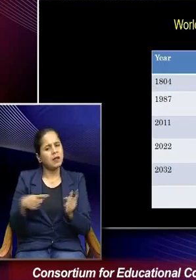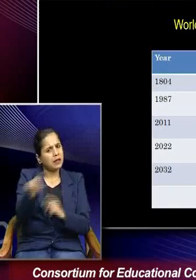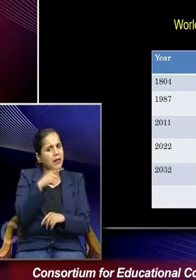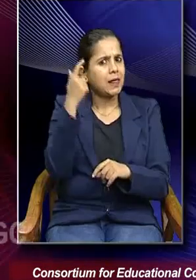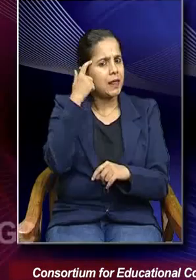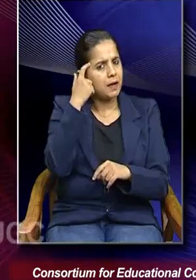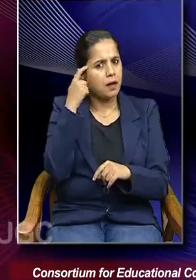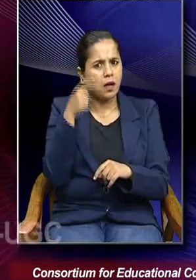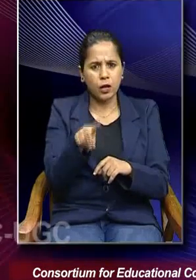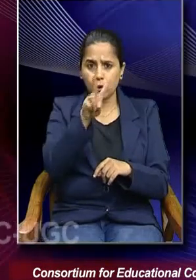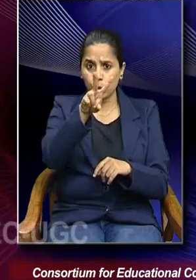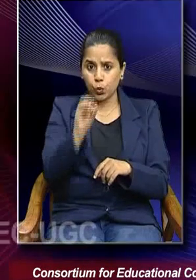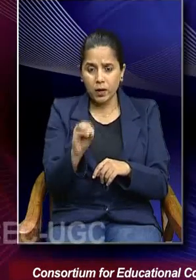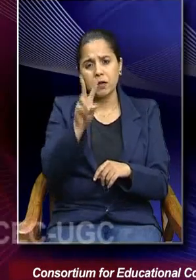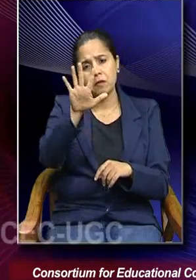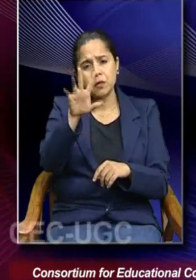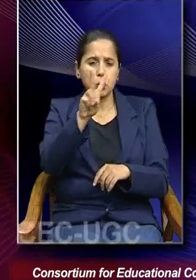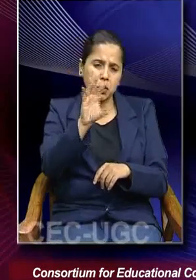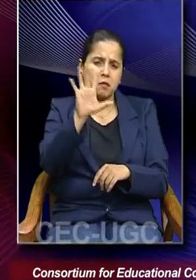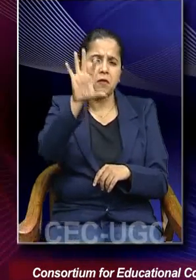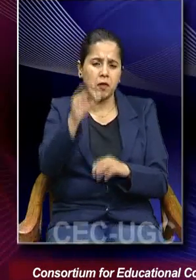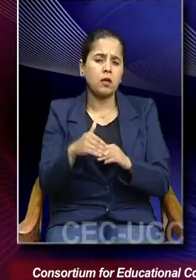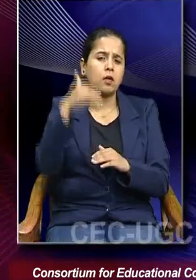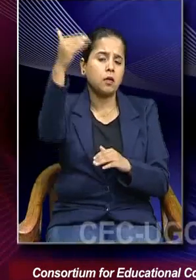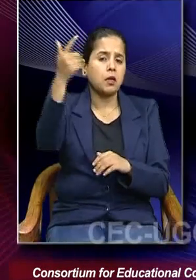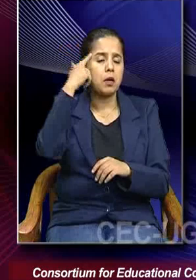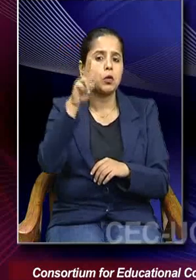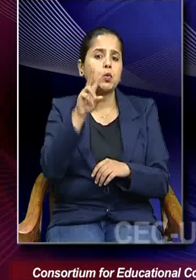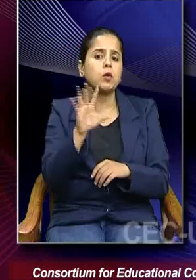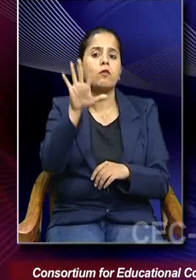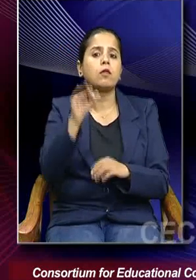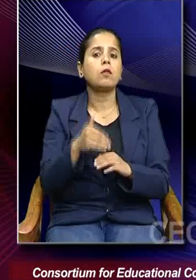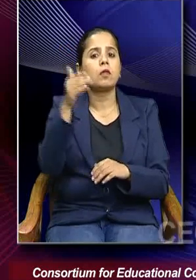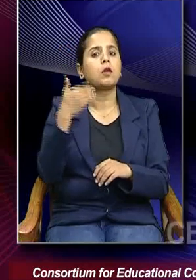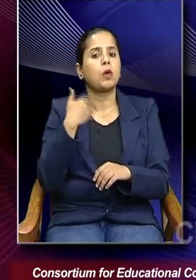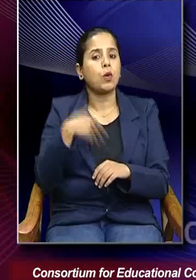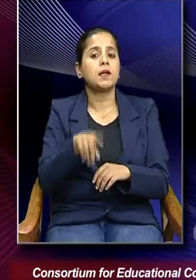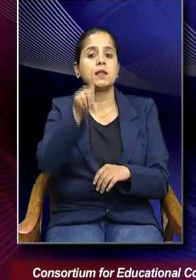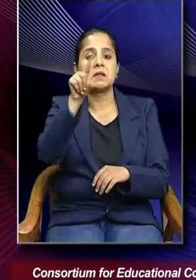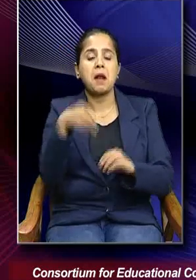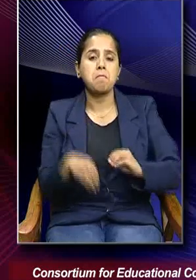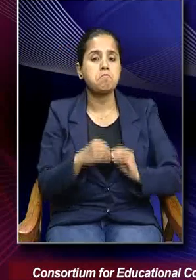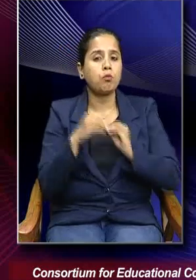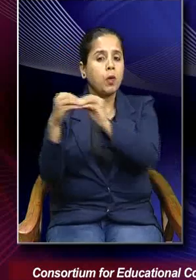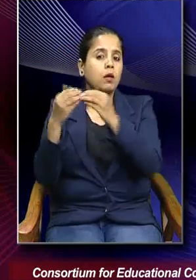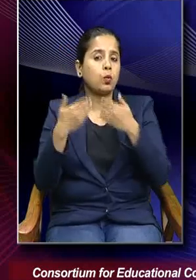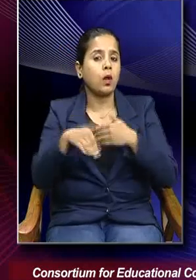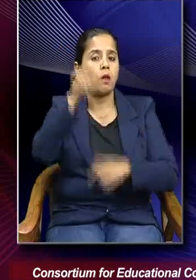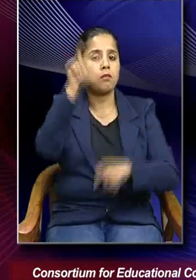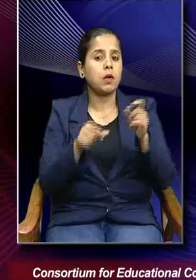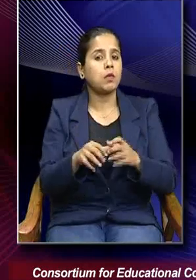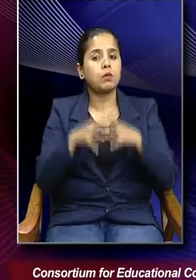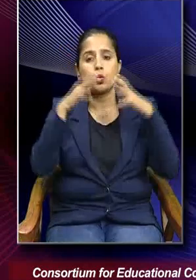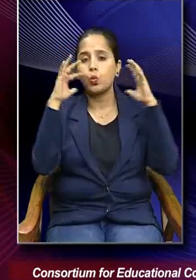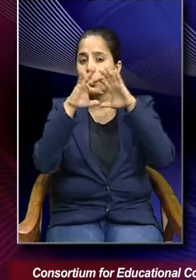by 2050s, early 2050s, we are going to be 10 billion population of the world.